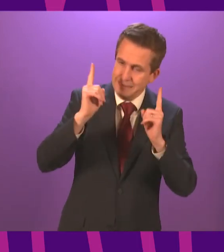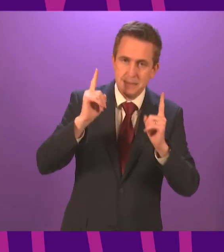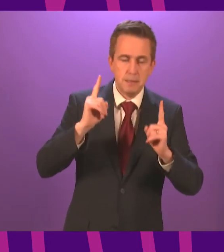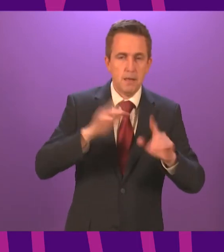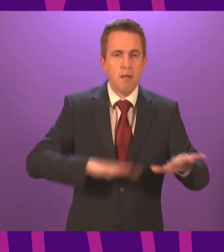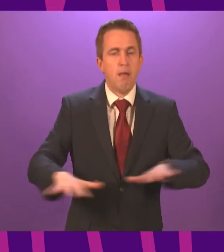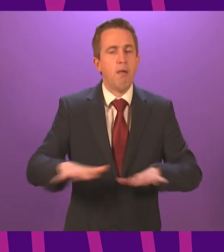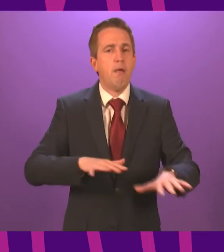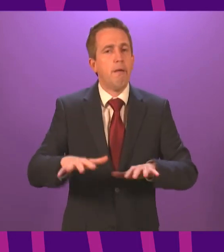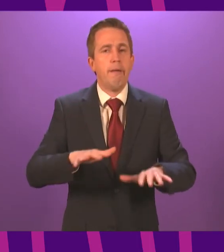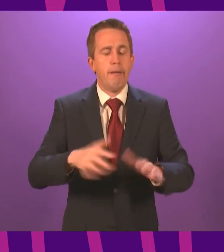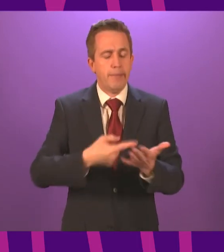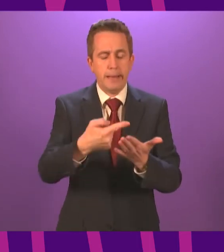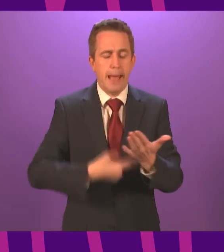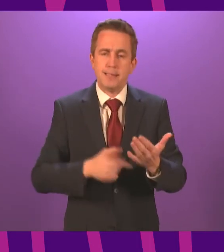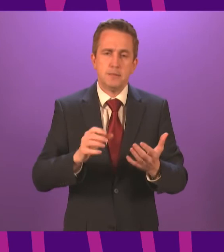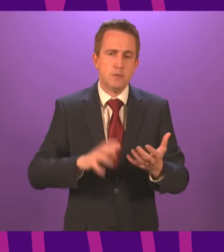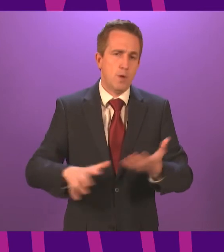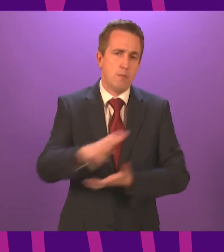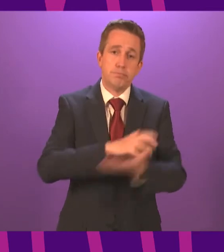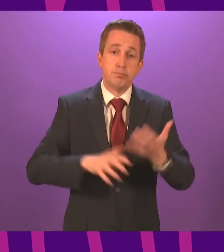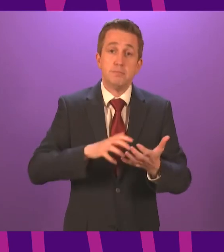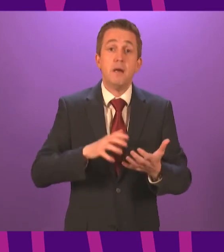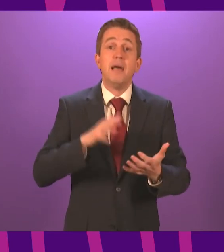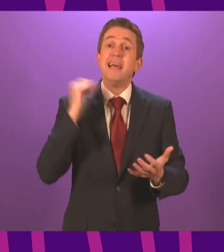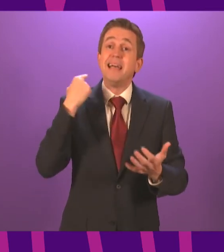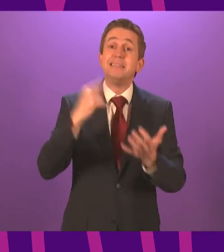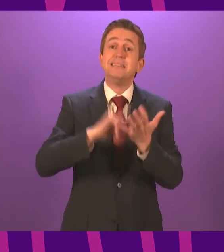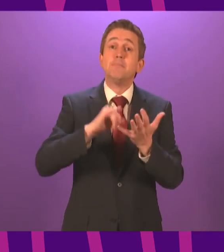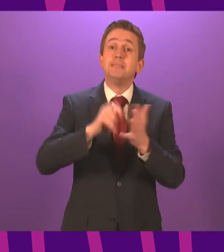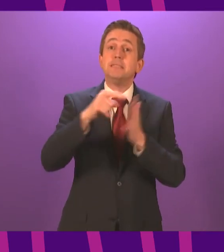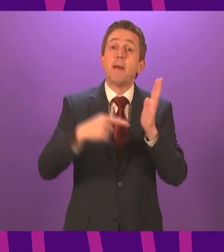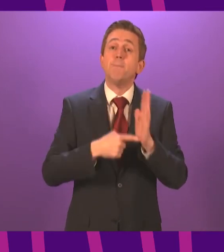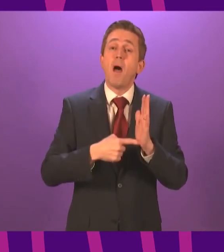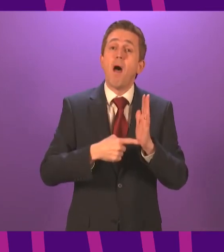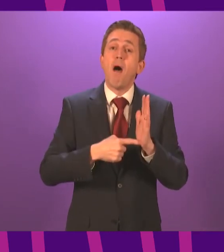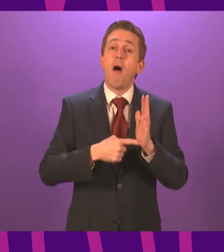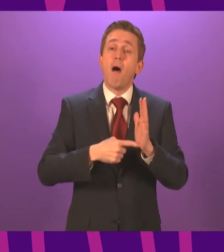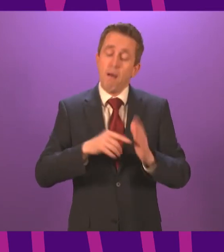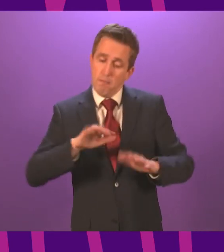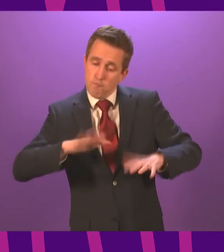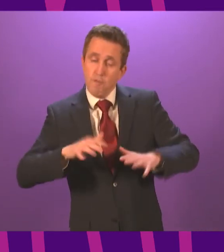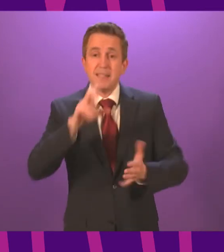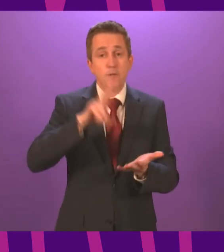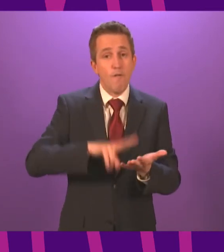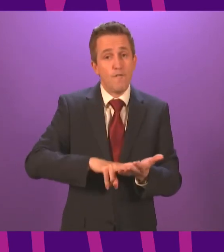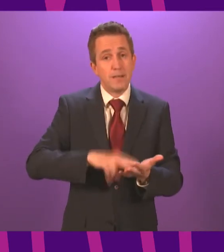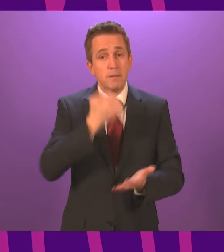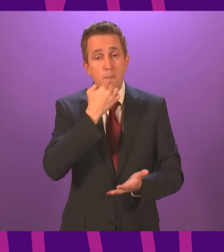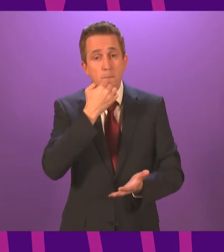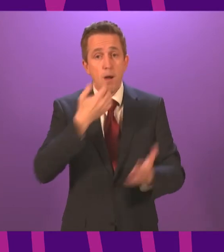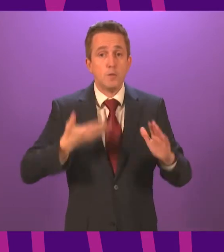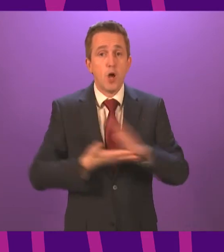guidance by the government is clear. At the start of September, before universities returned, the average number of confirmed COVID cases was less